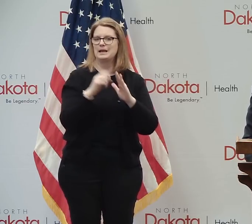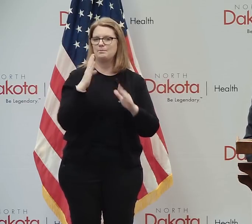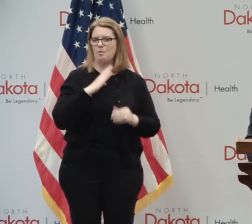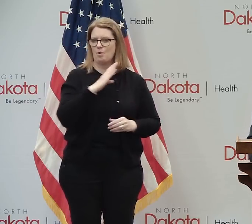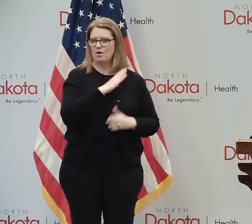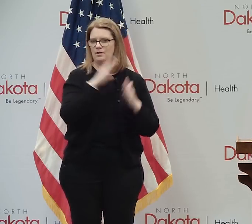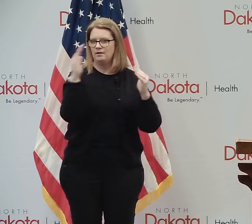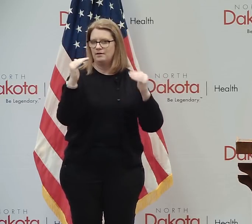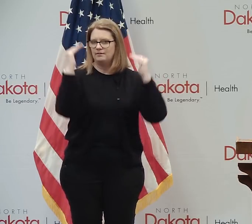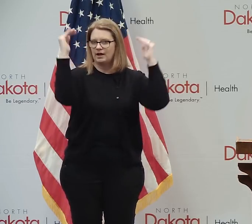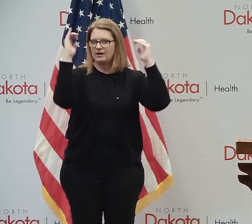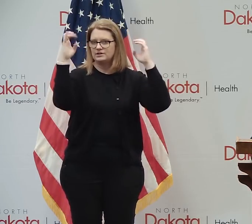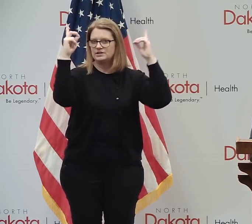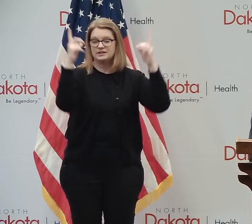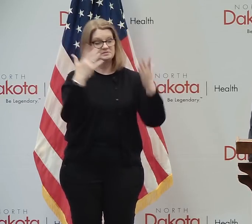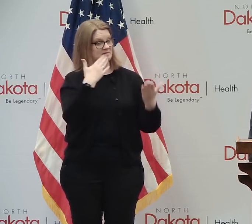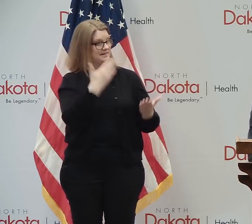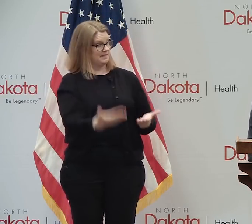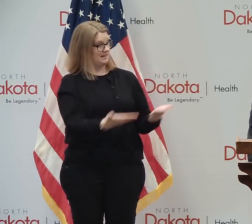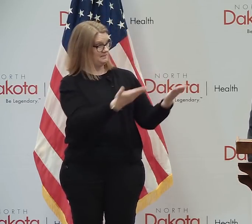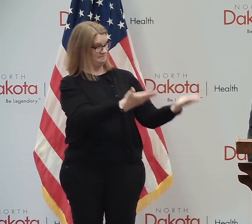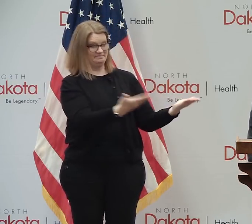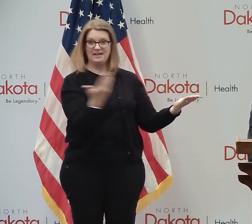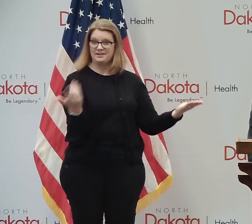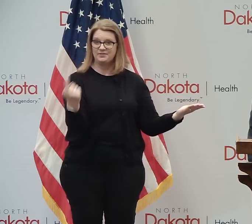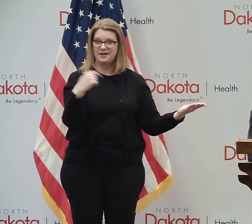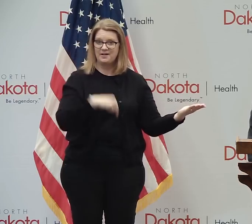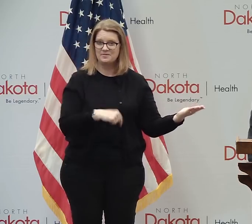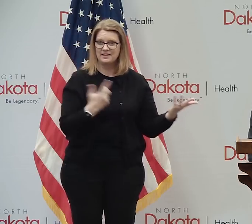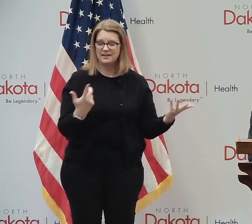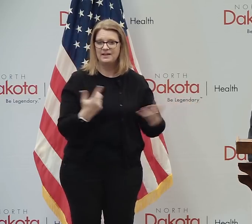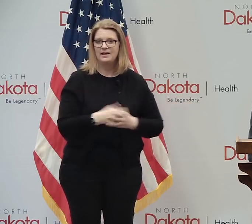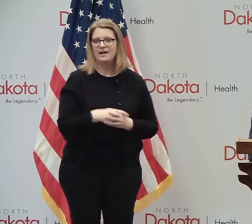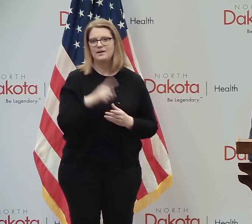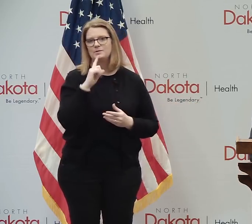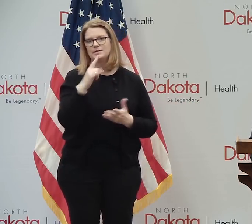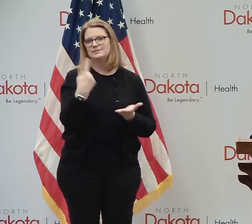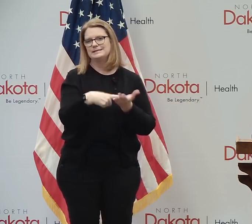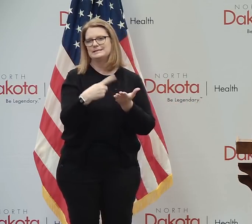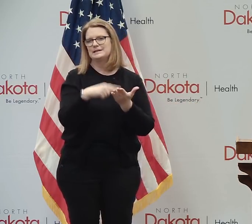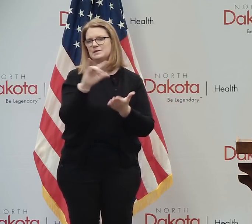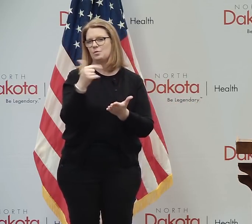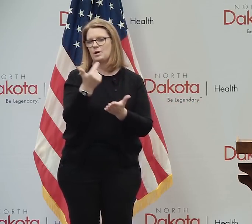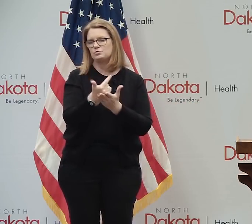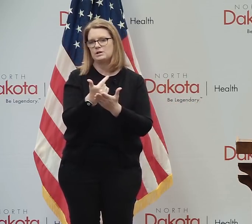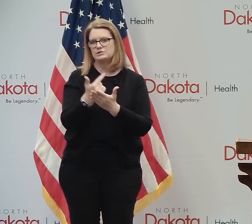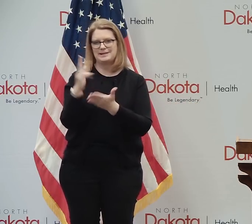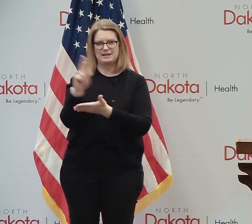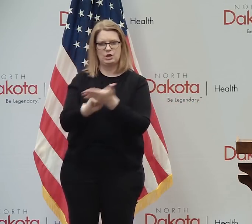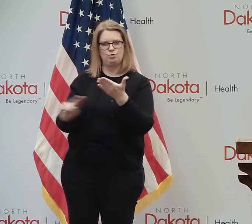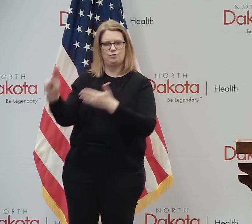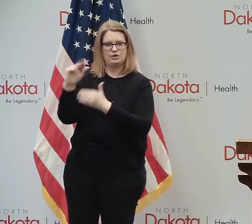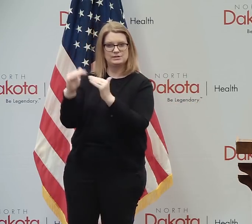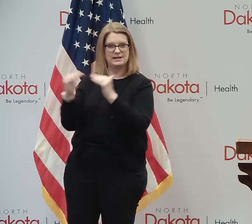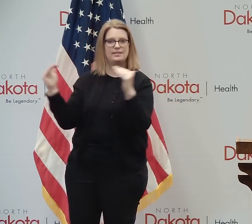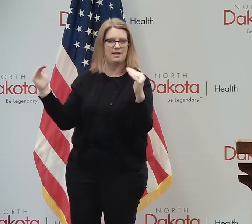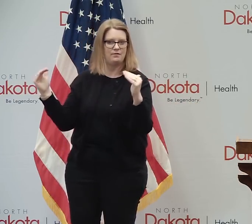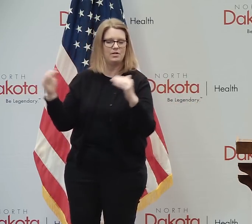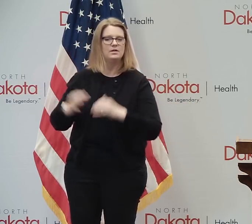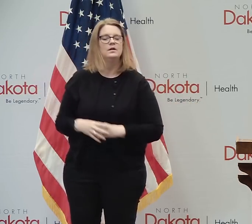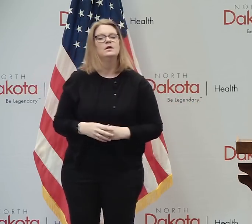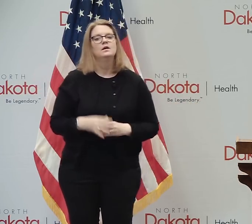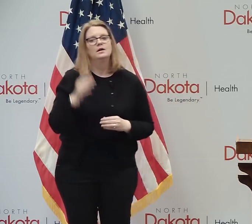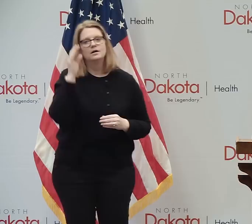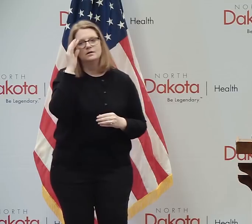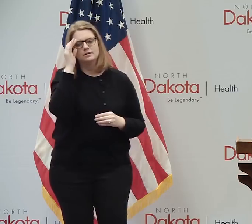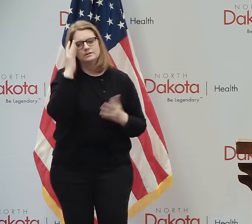Education. Nick, thanks for being here. A good chance to hear from Nick, and we talk about graduations at the university level. But today, to